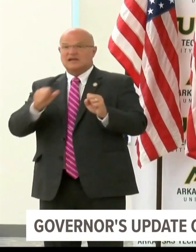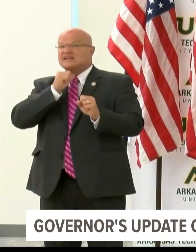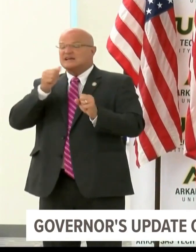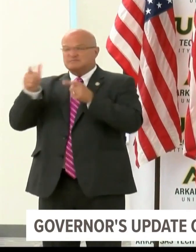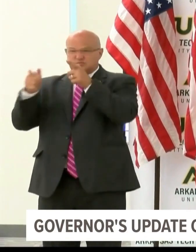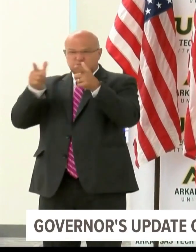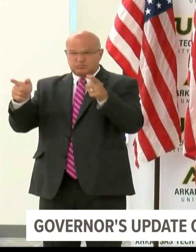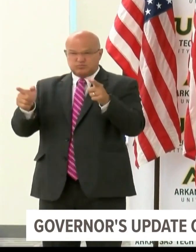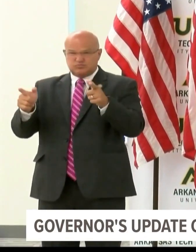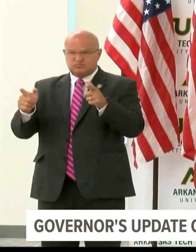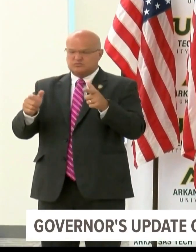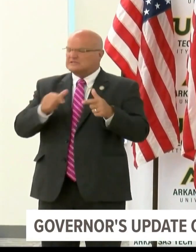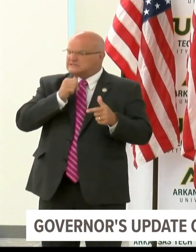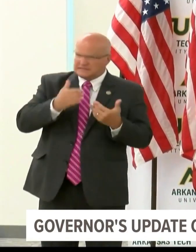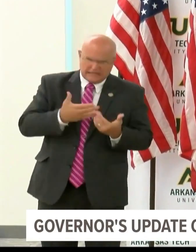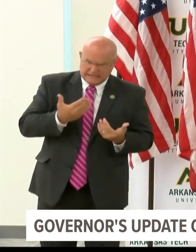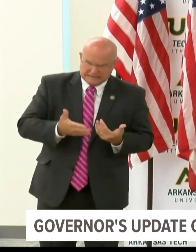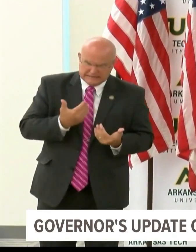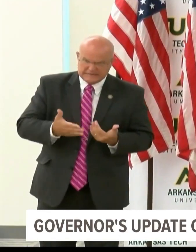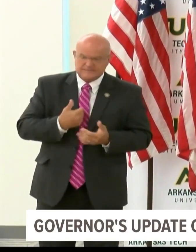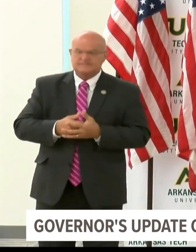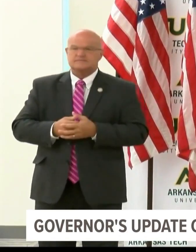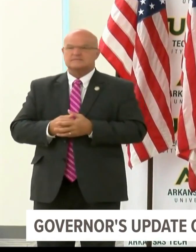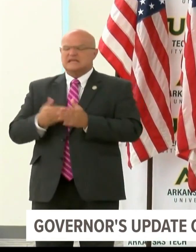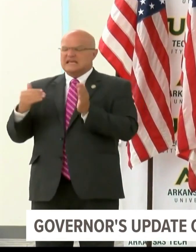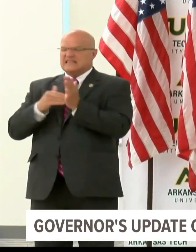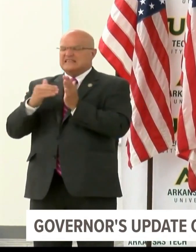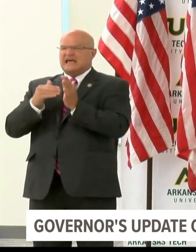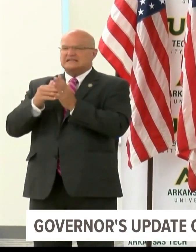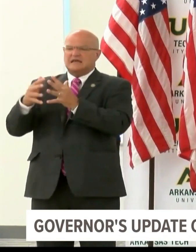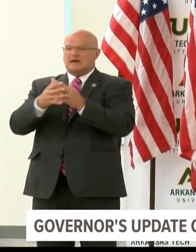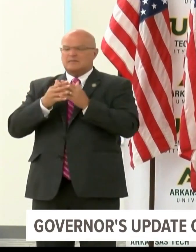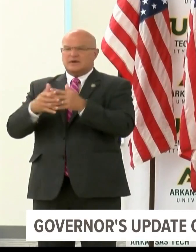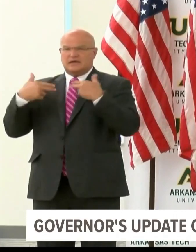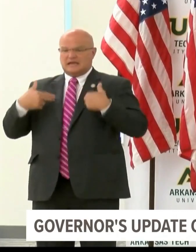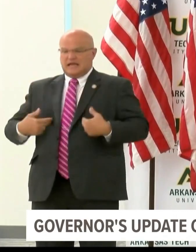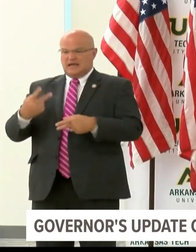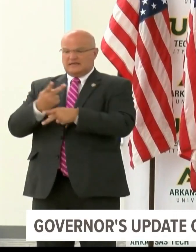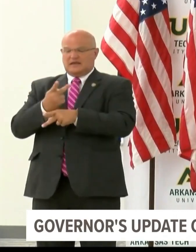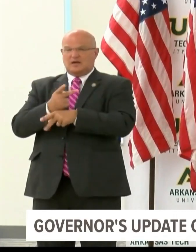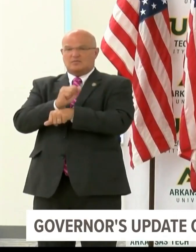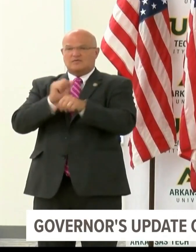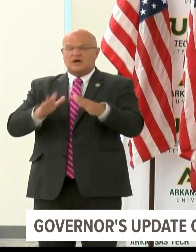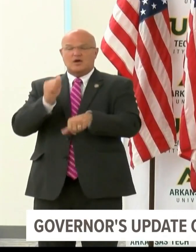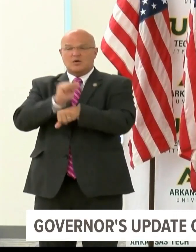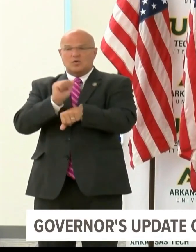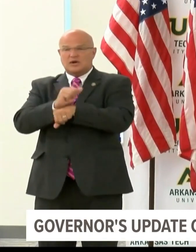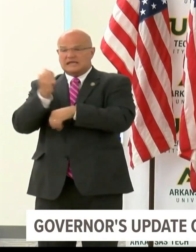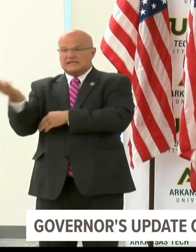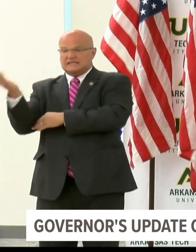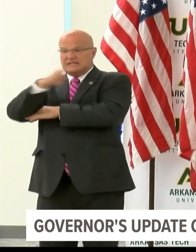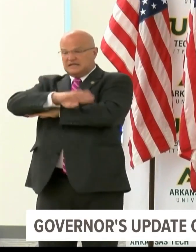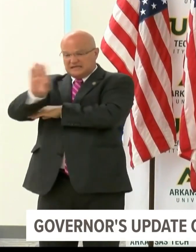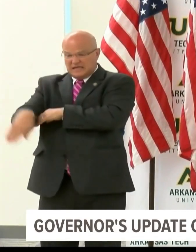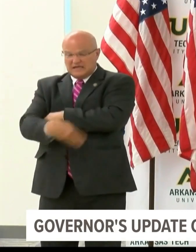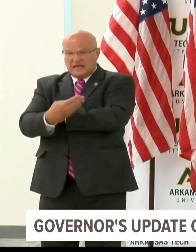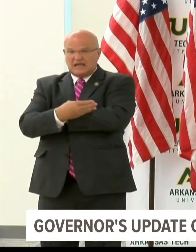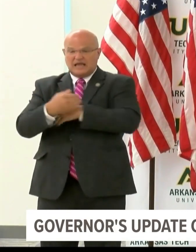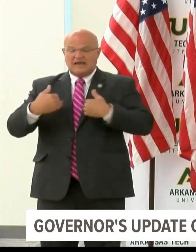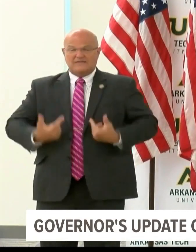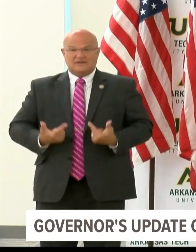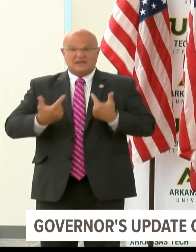get shot. That was inconvenient. Thousands of American healthcare providers are working day and night, putting their lives at